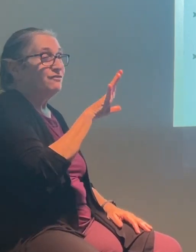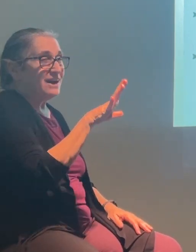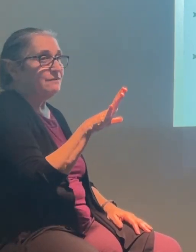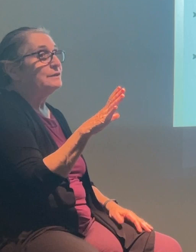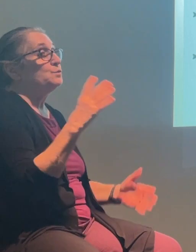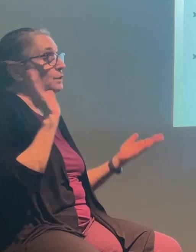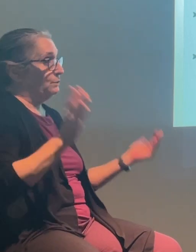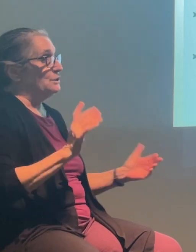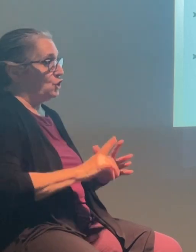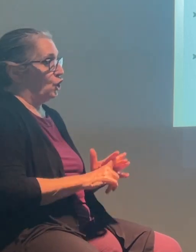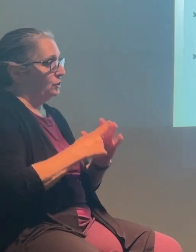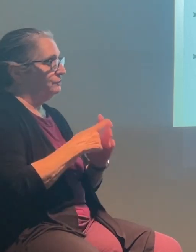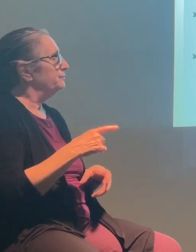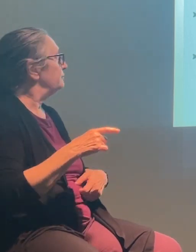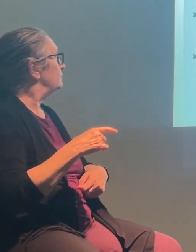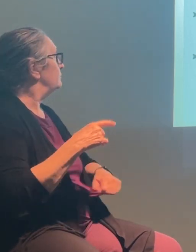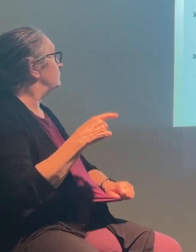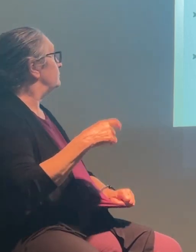thing kicks in.